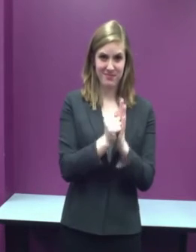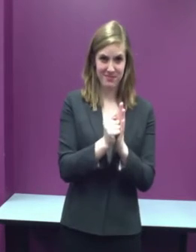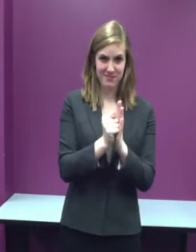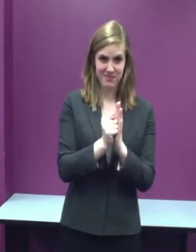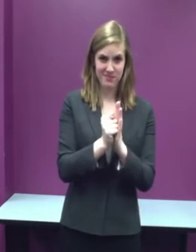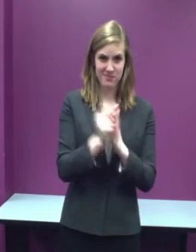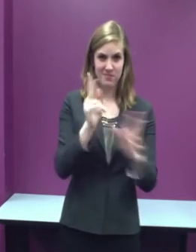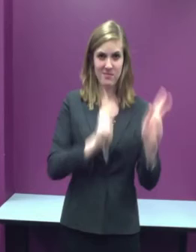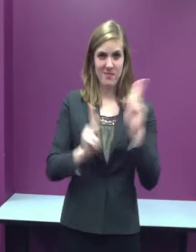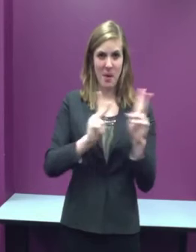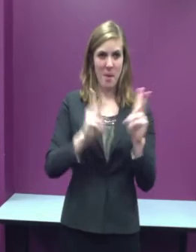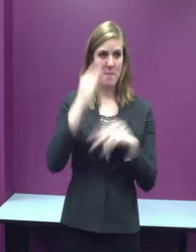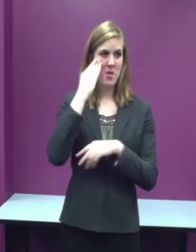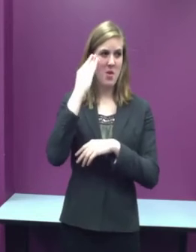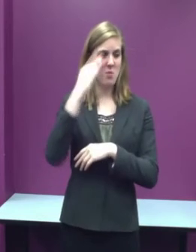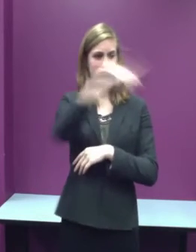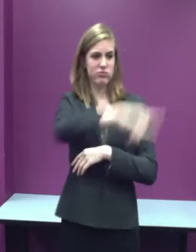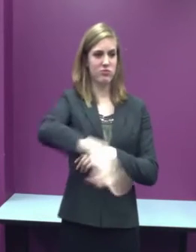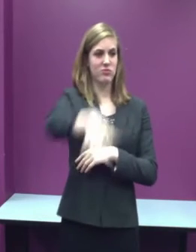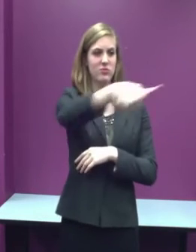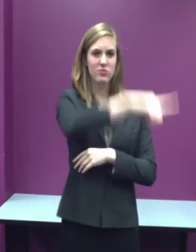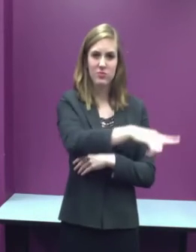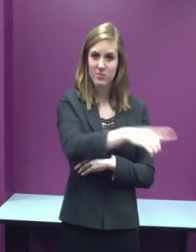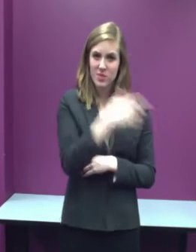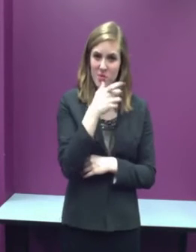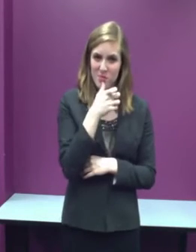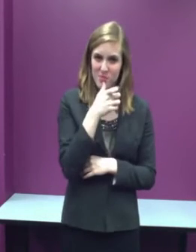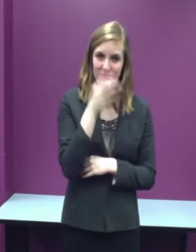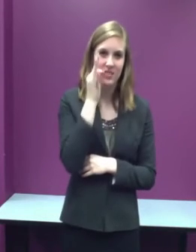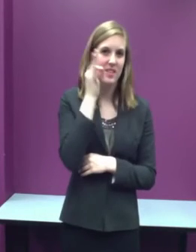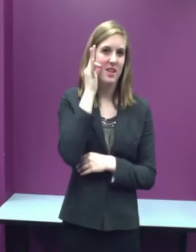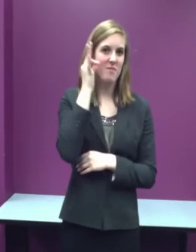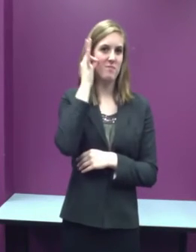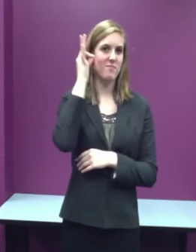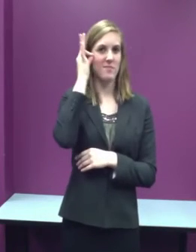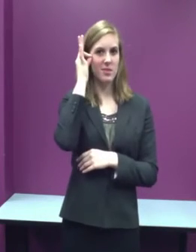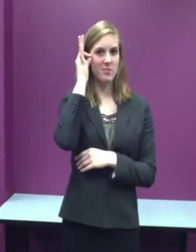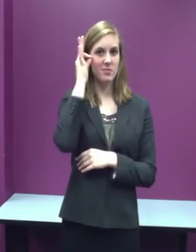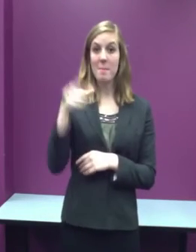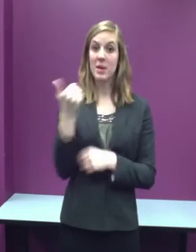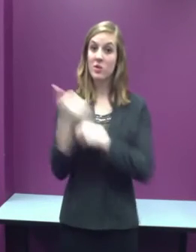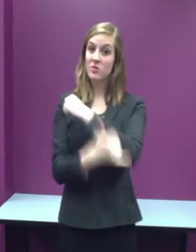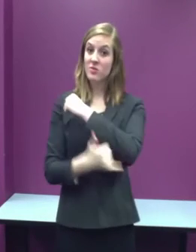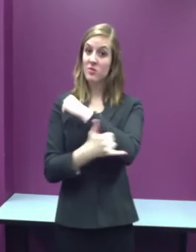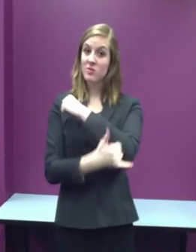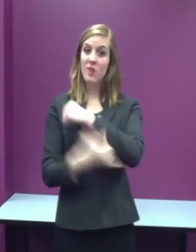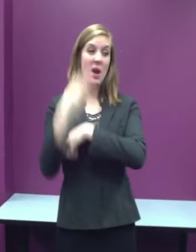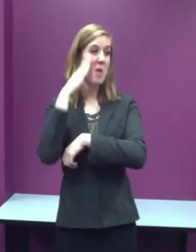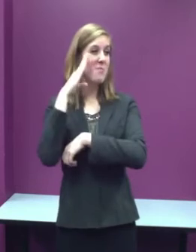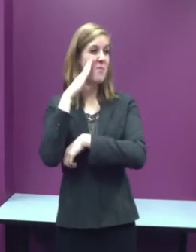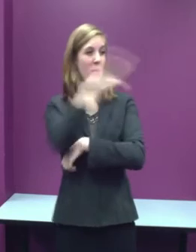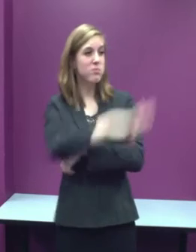Native Americans already called this land home, but other nations hoped for a wealth of natural riches and had staked competing